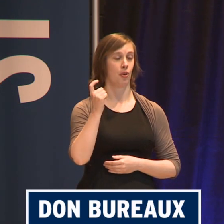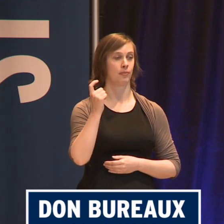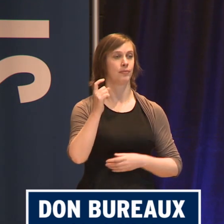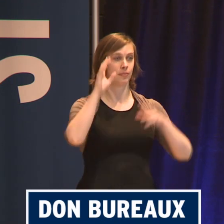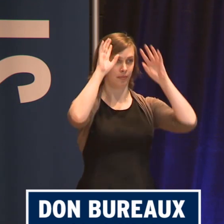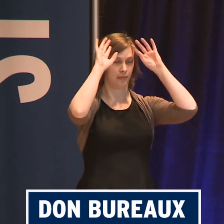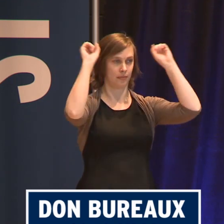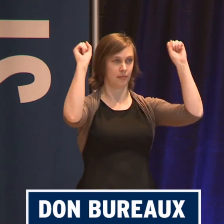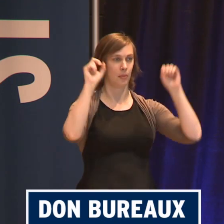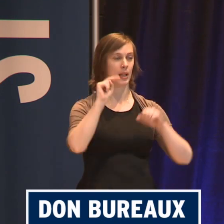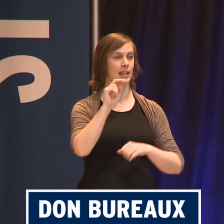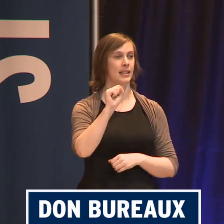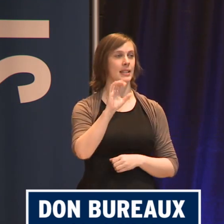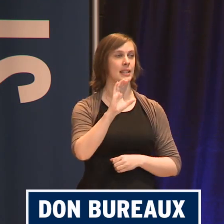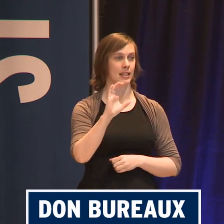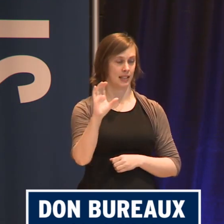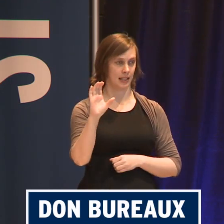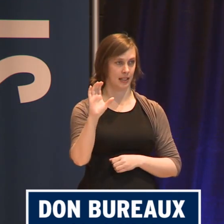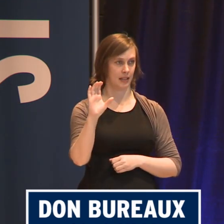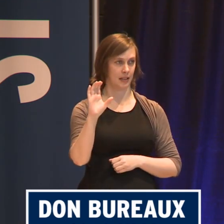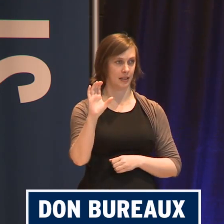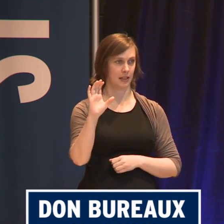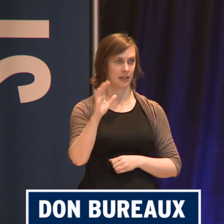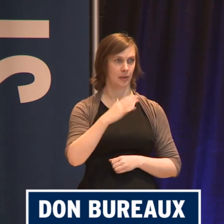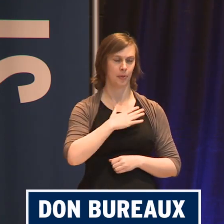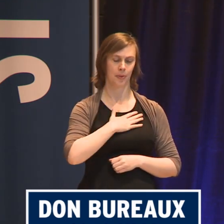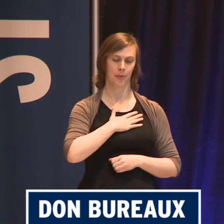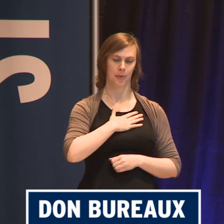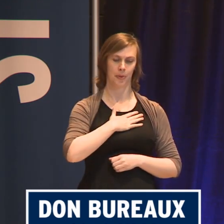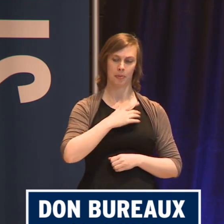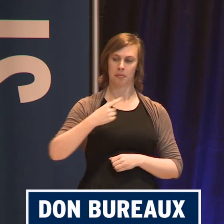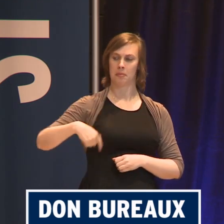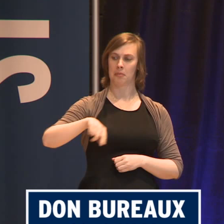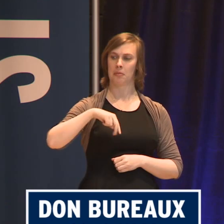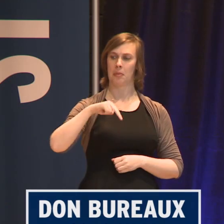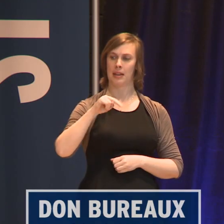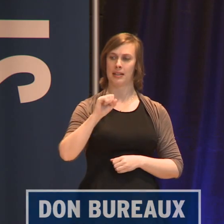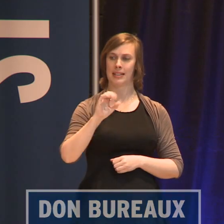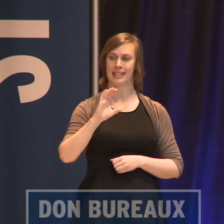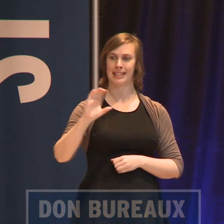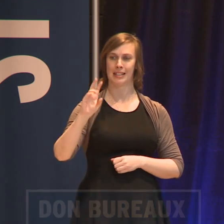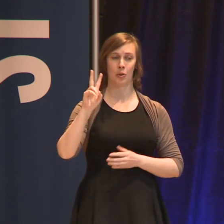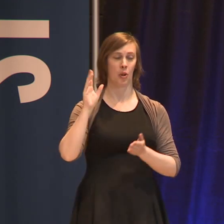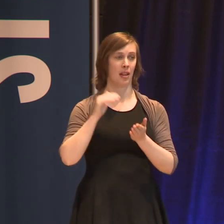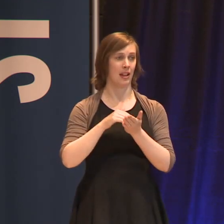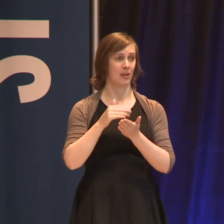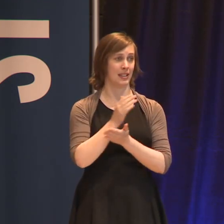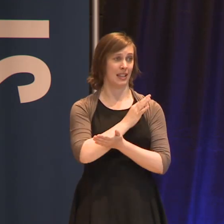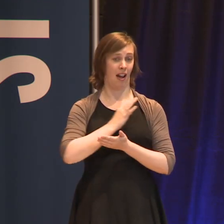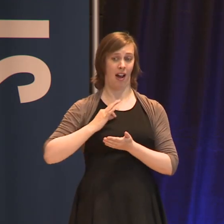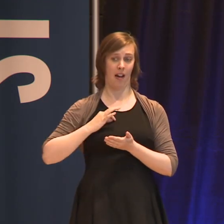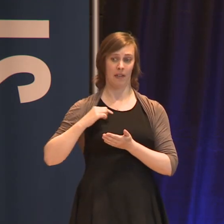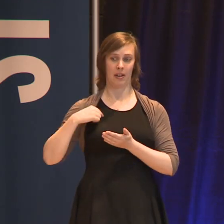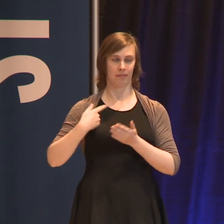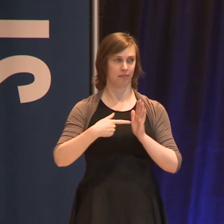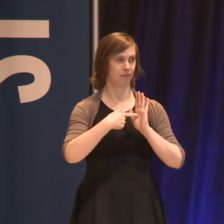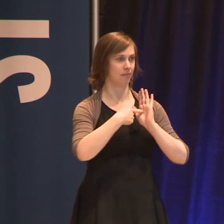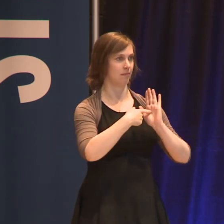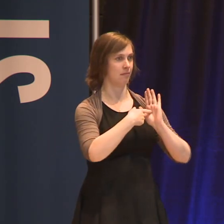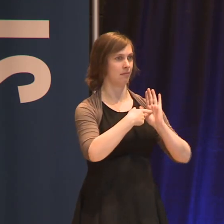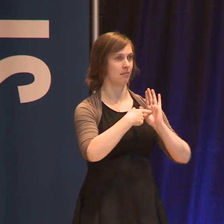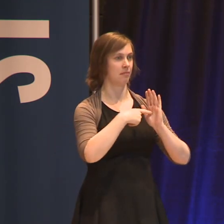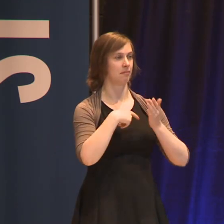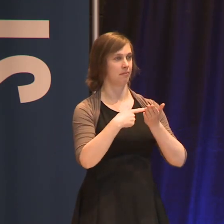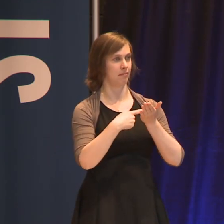have the absolute privilege on behalf of NSCC's 2,000 employees to be standing on this stage to address